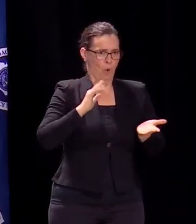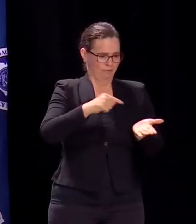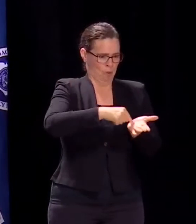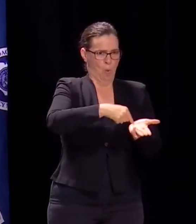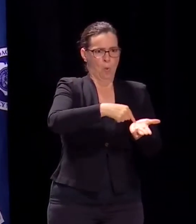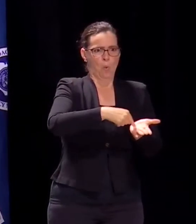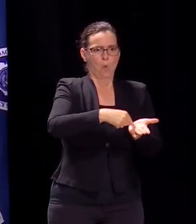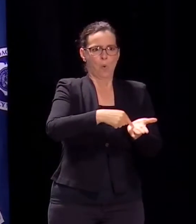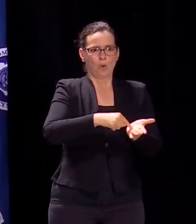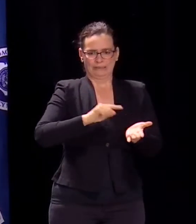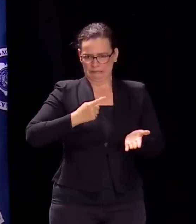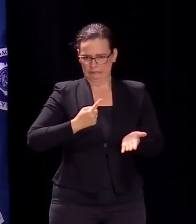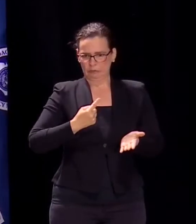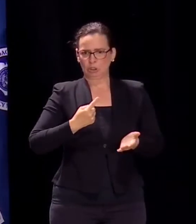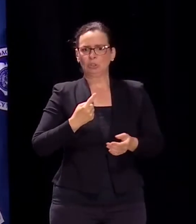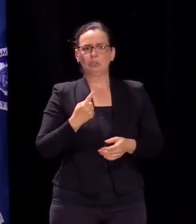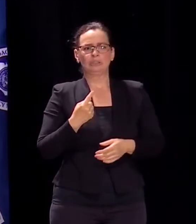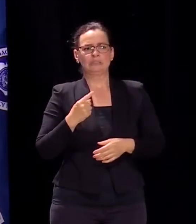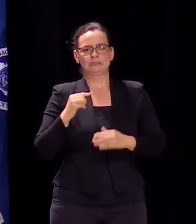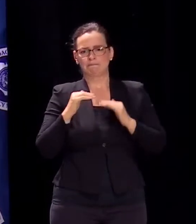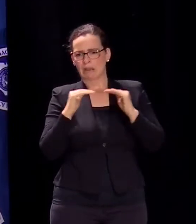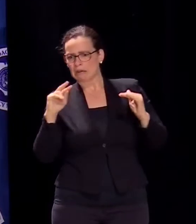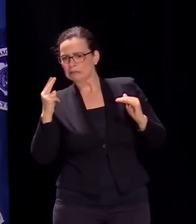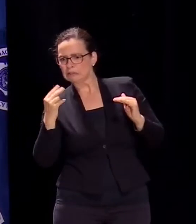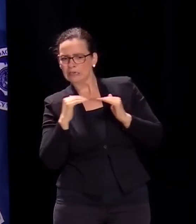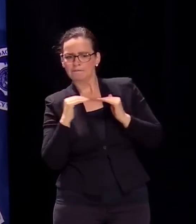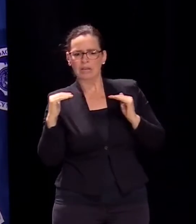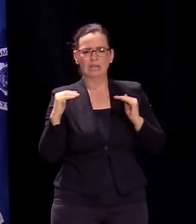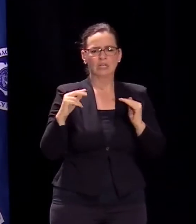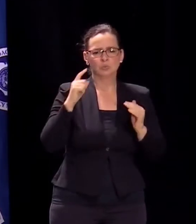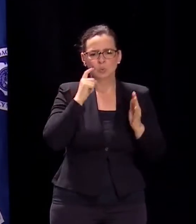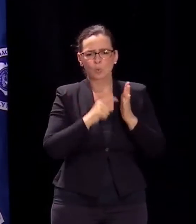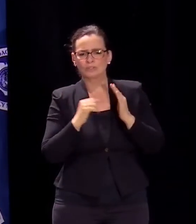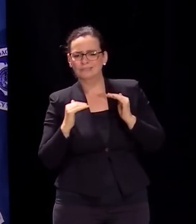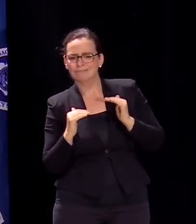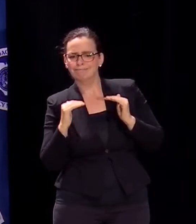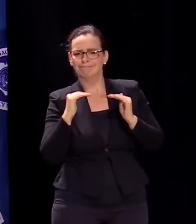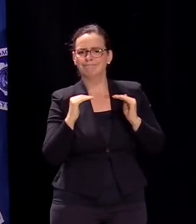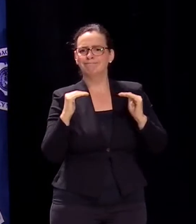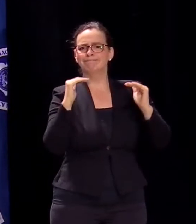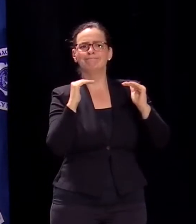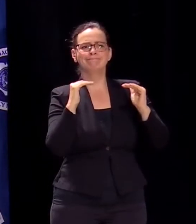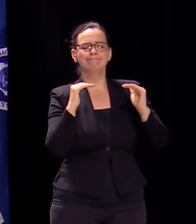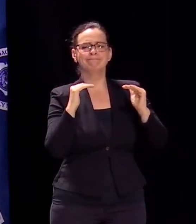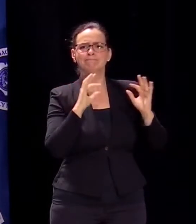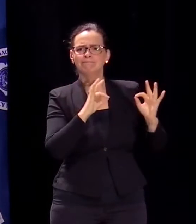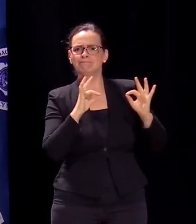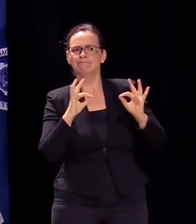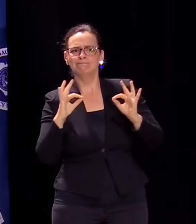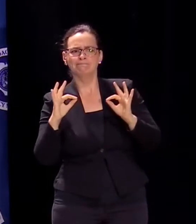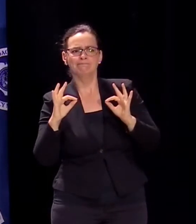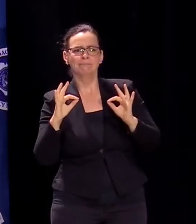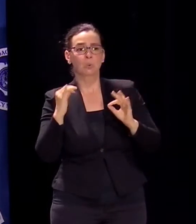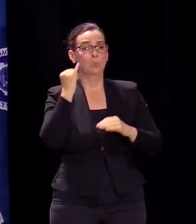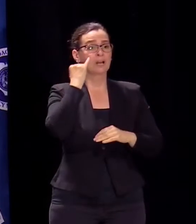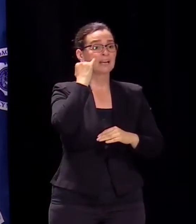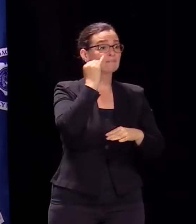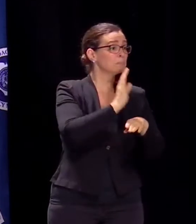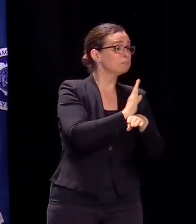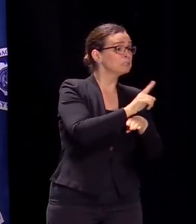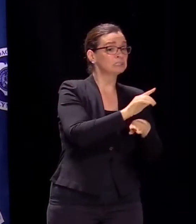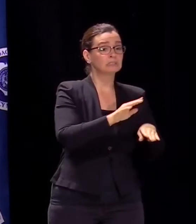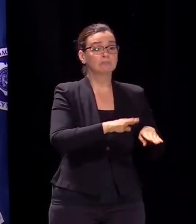it does, Andrew, to your point. If we sign the order today, somebody Sunday or Saturday, we were asking for an employee